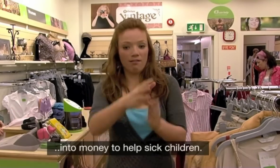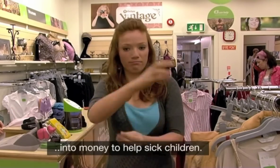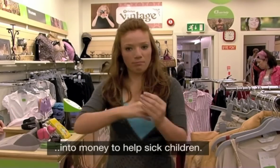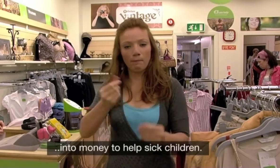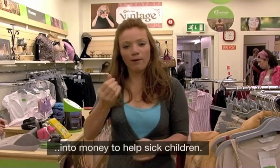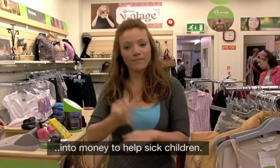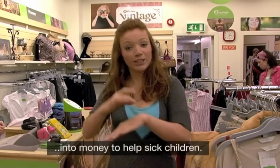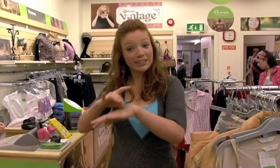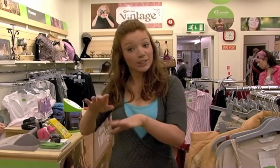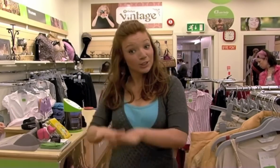children.